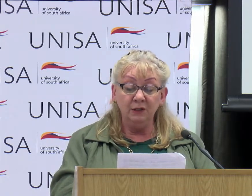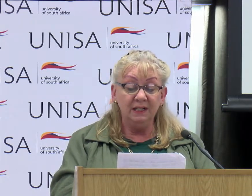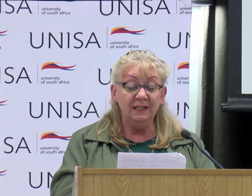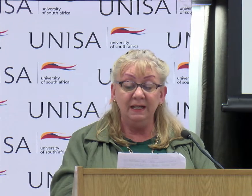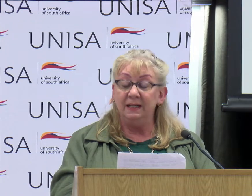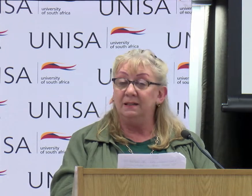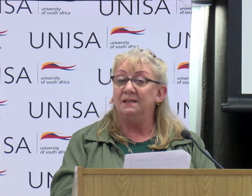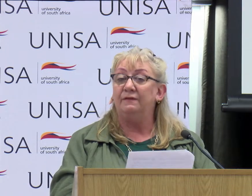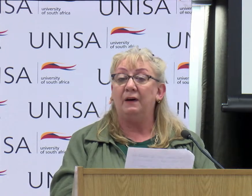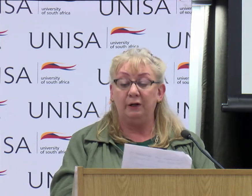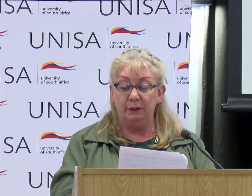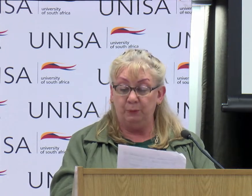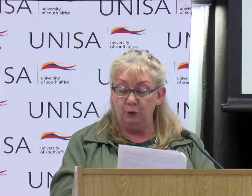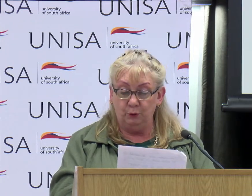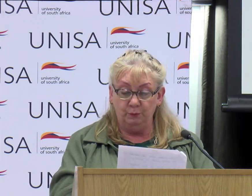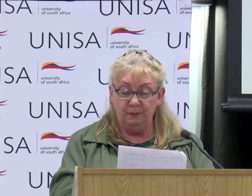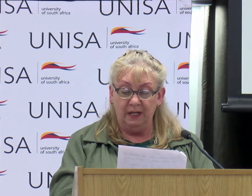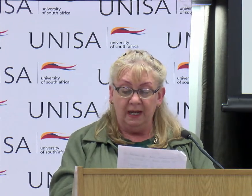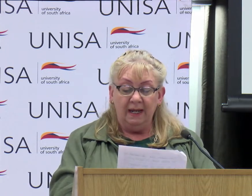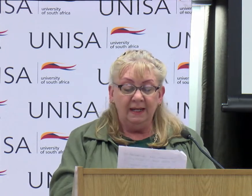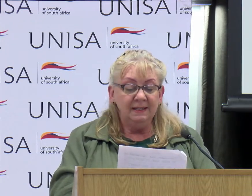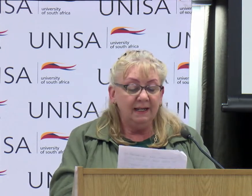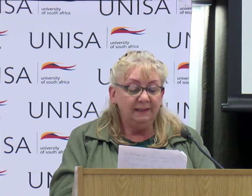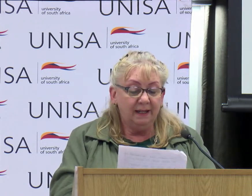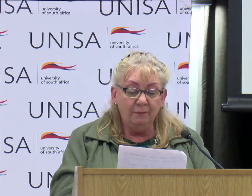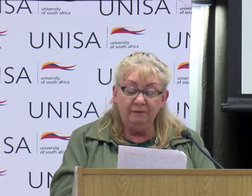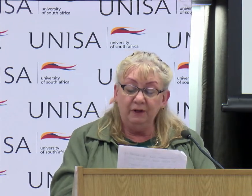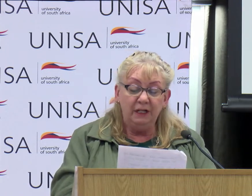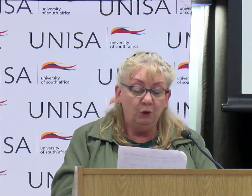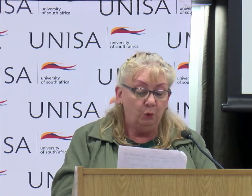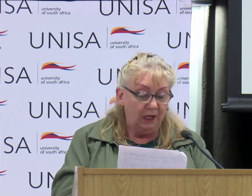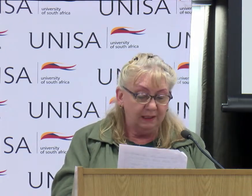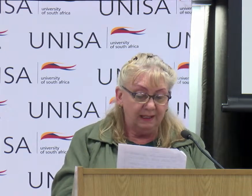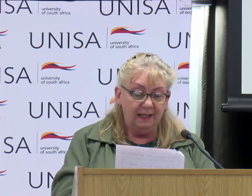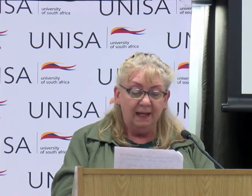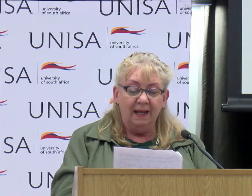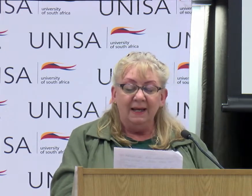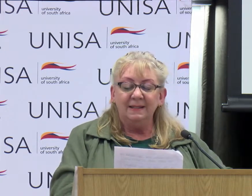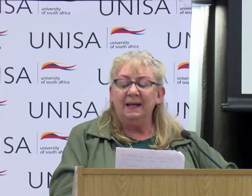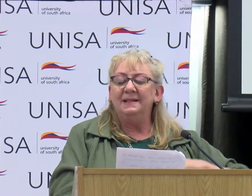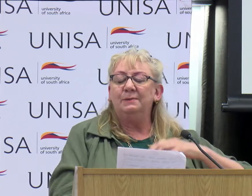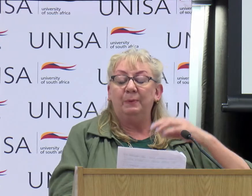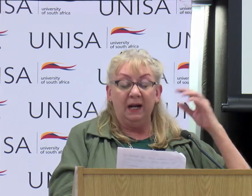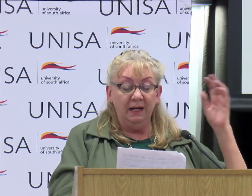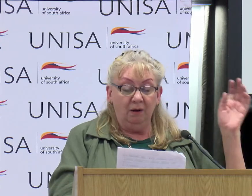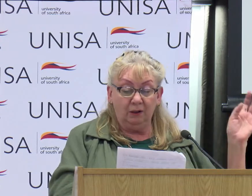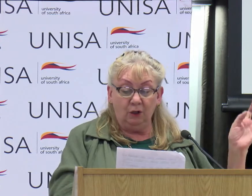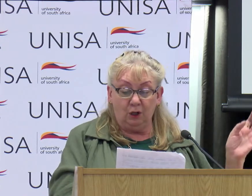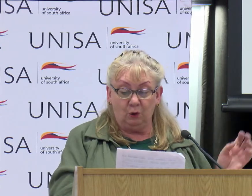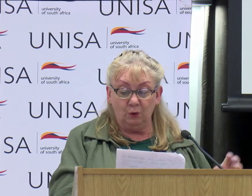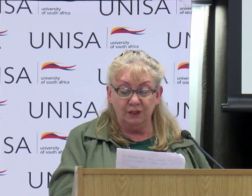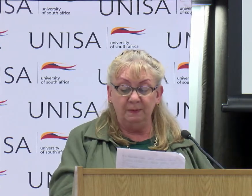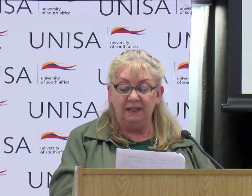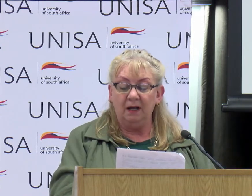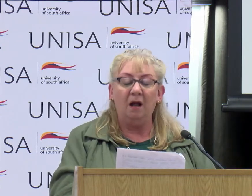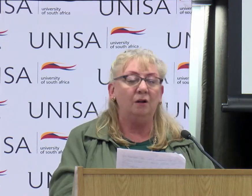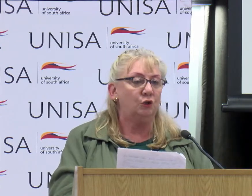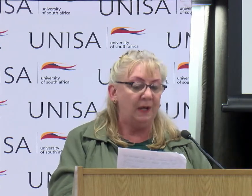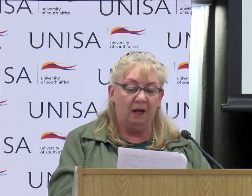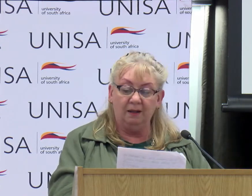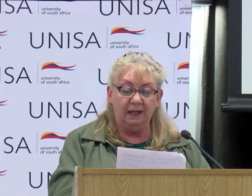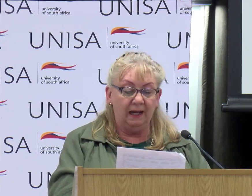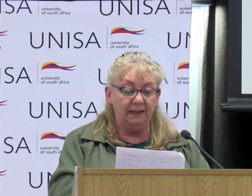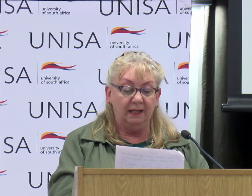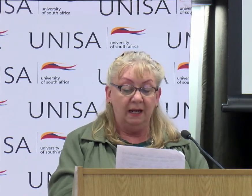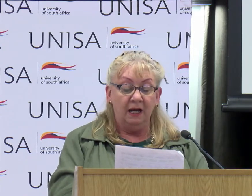the mountain eagle's fiery plume. En sy trap van die hoogte. Sy sprei haar karos met al